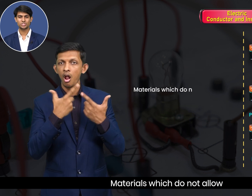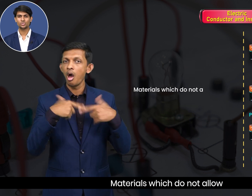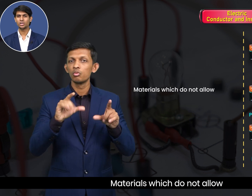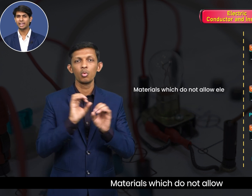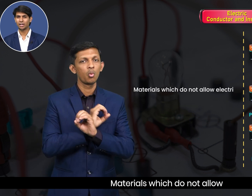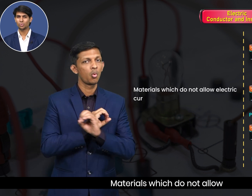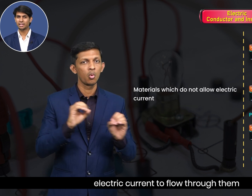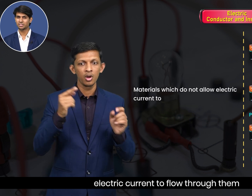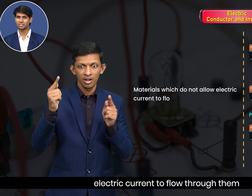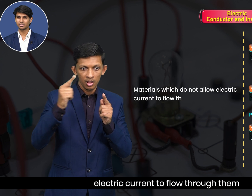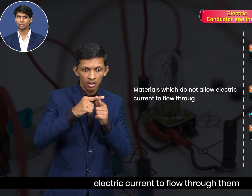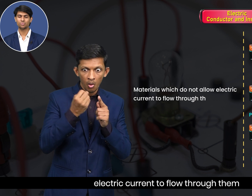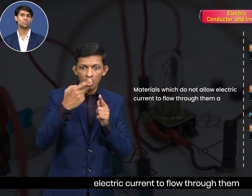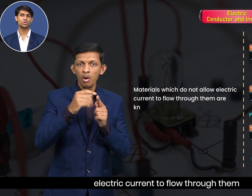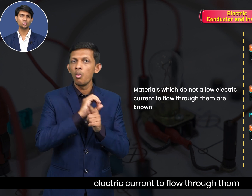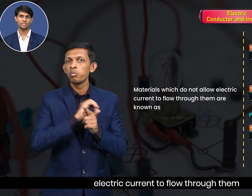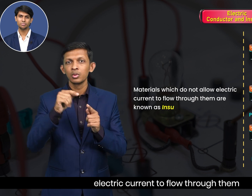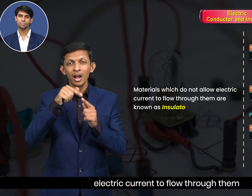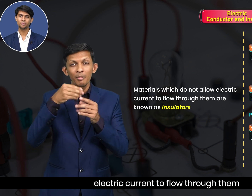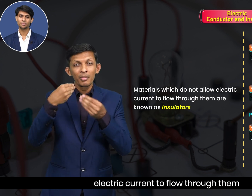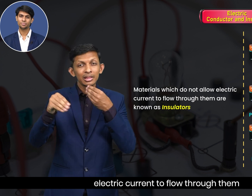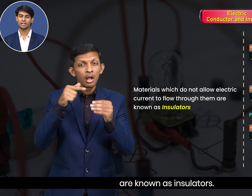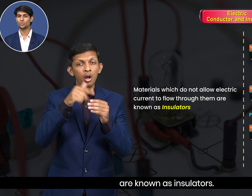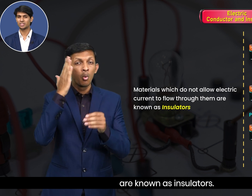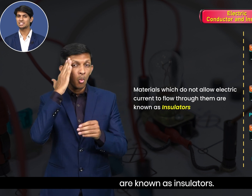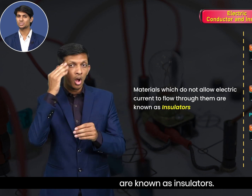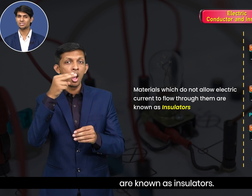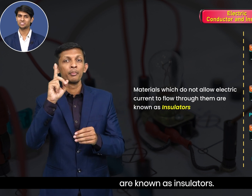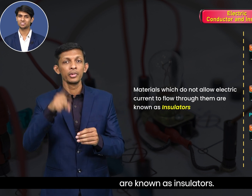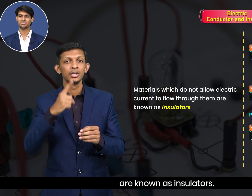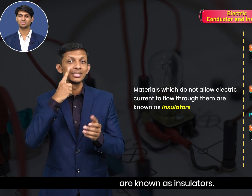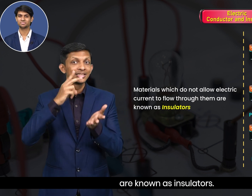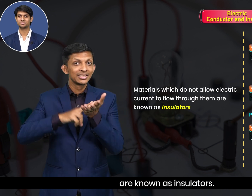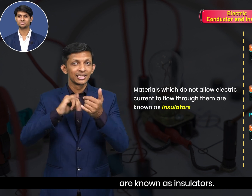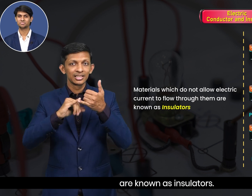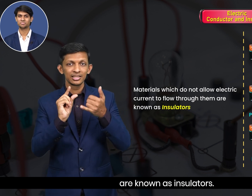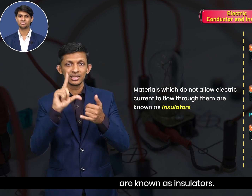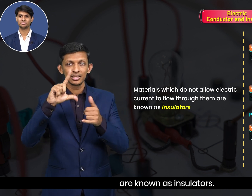Materials which do not allow electric current to flow through them are known as insulators.